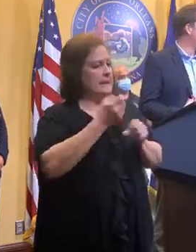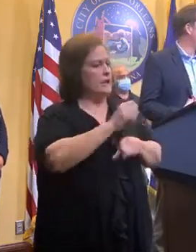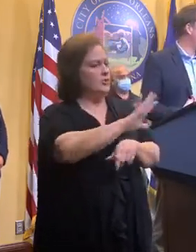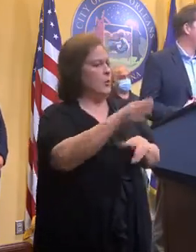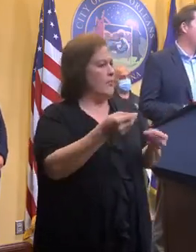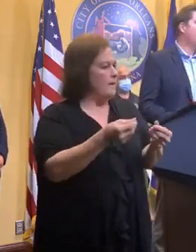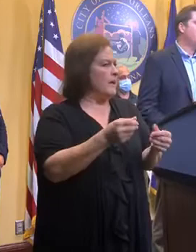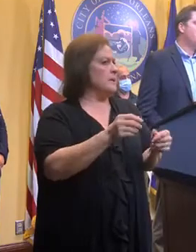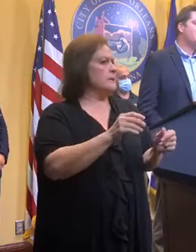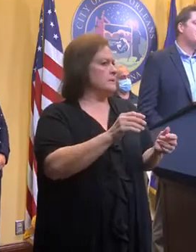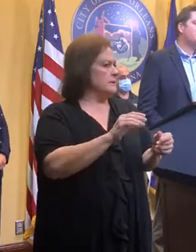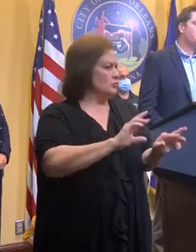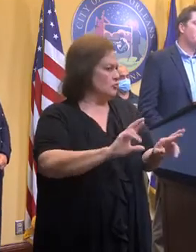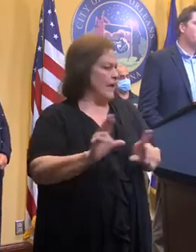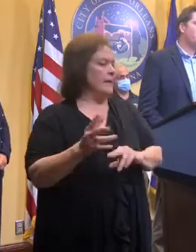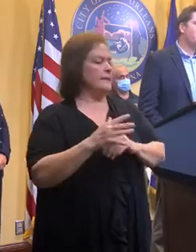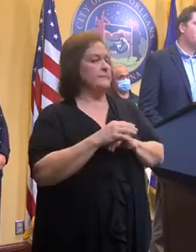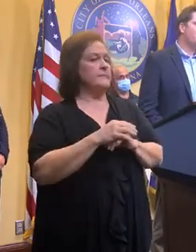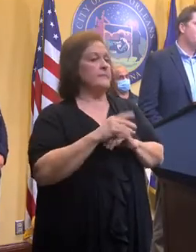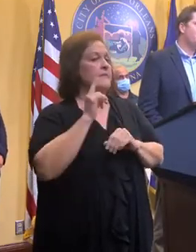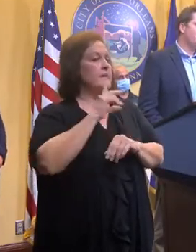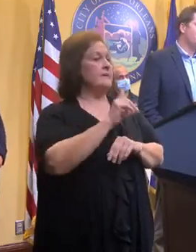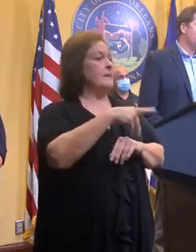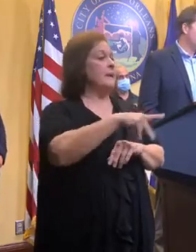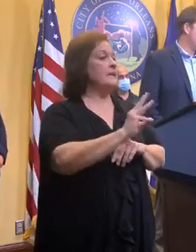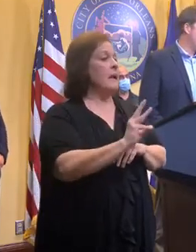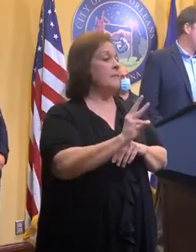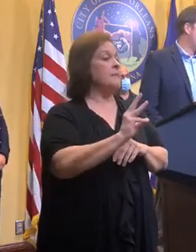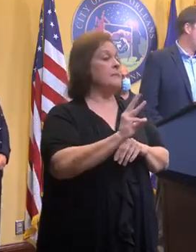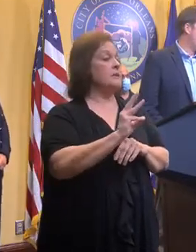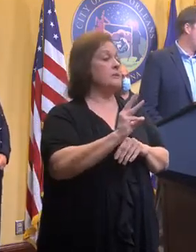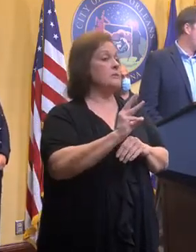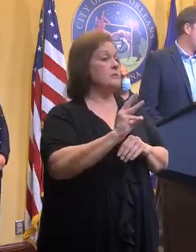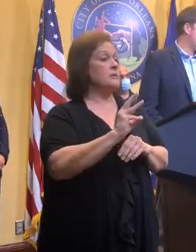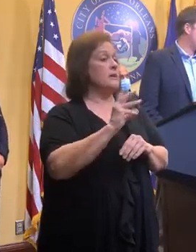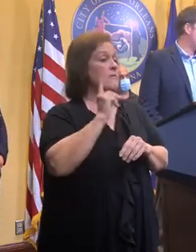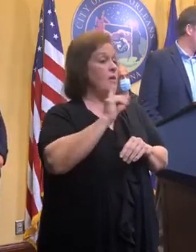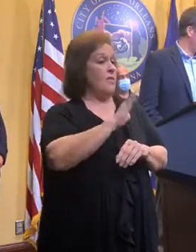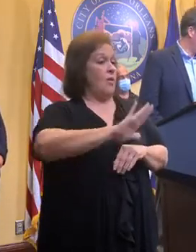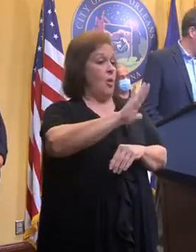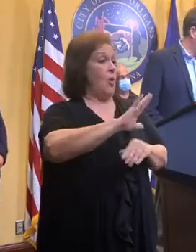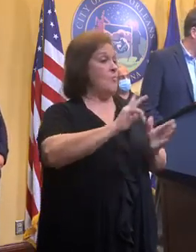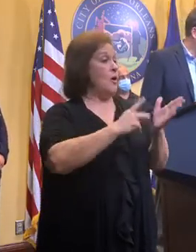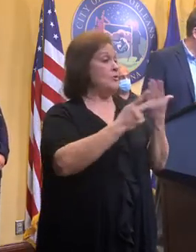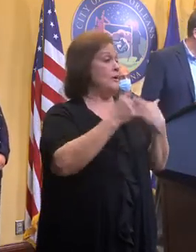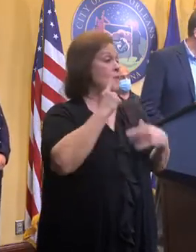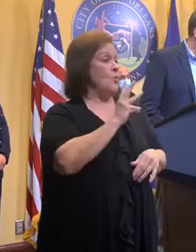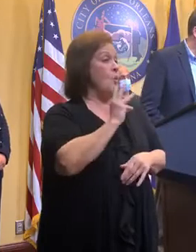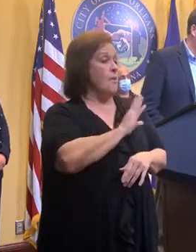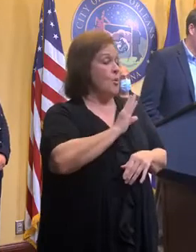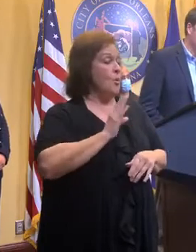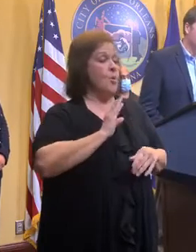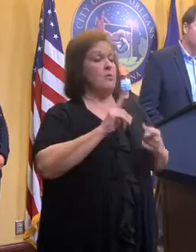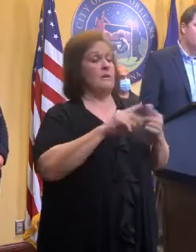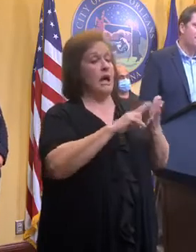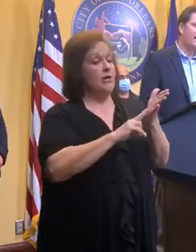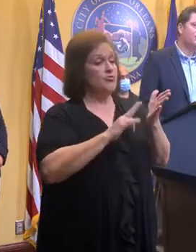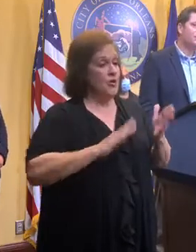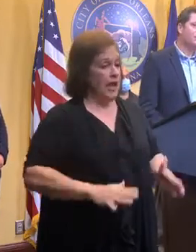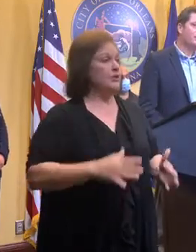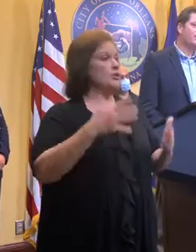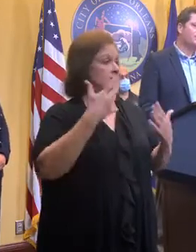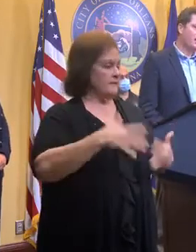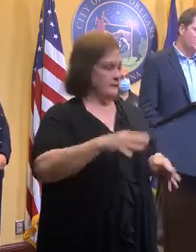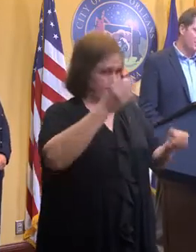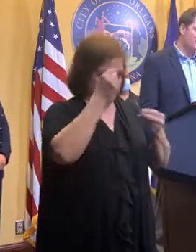your property ready. Additionally, for all DPW joint infrastructure projects with Sewage and Water Board, contractor notifications have gone